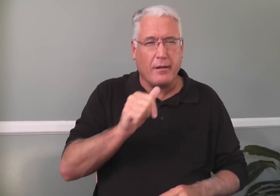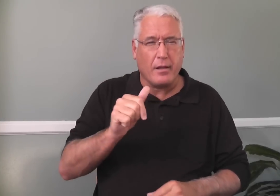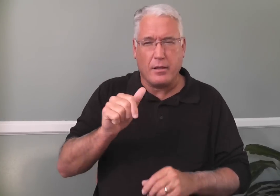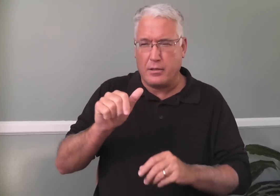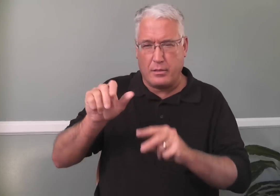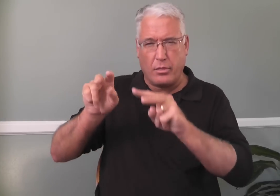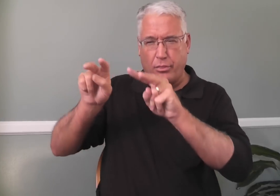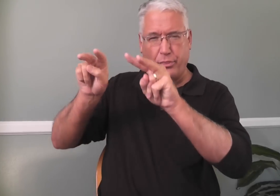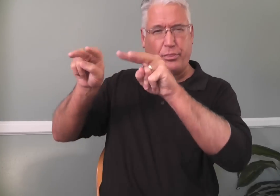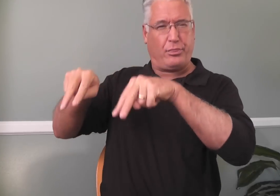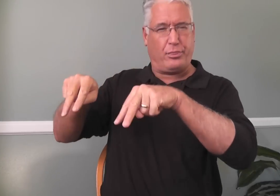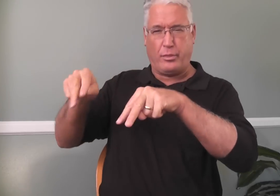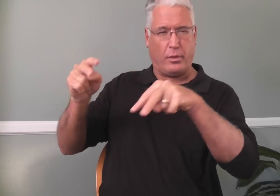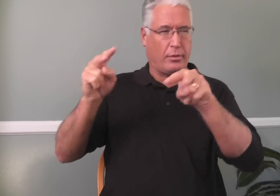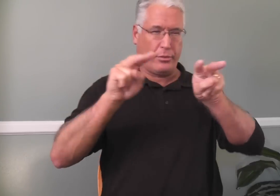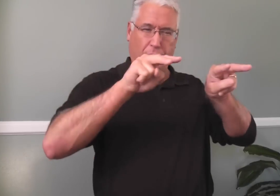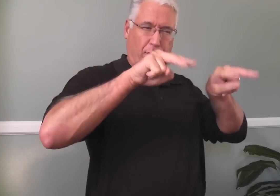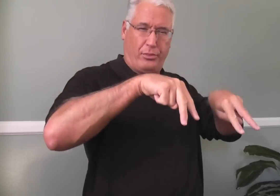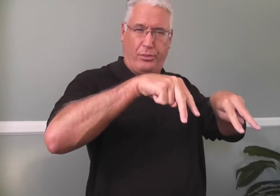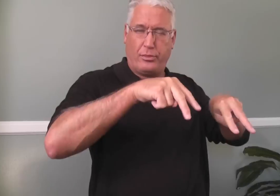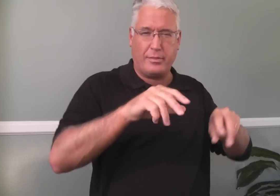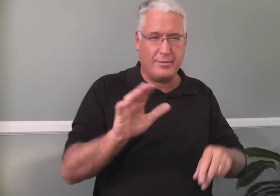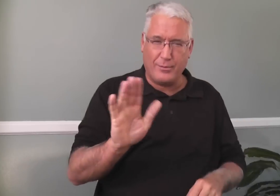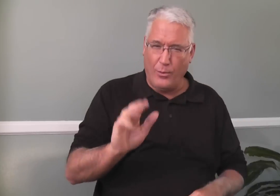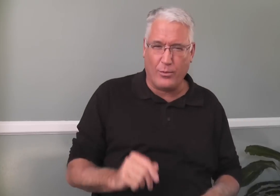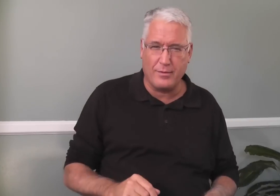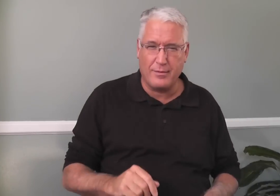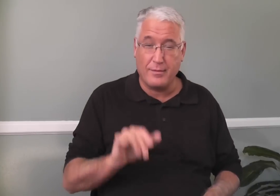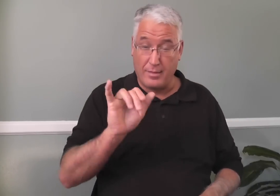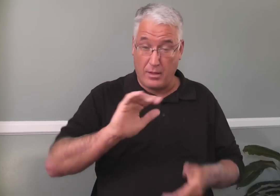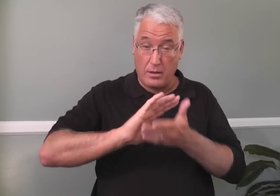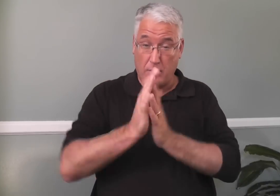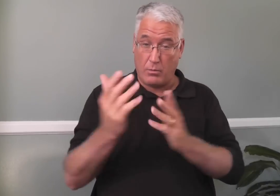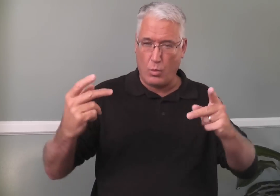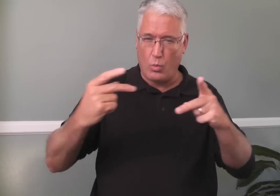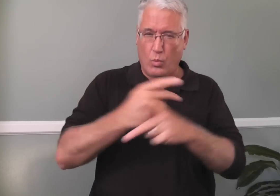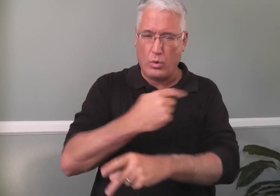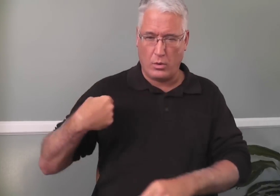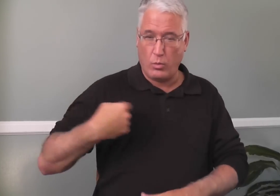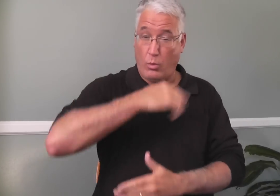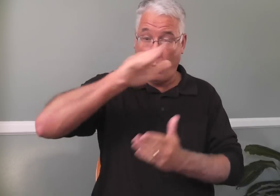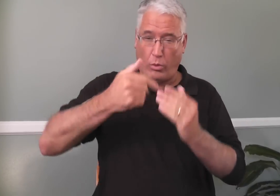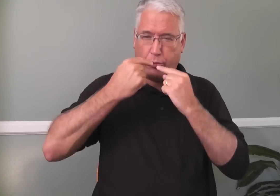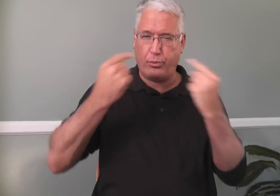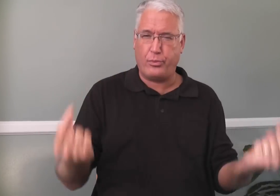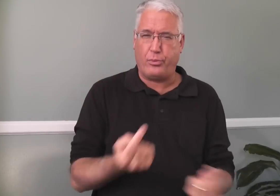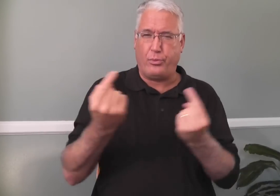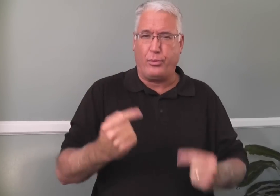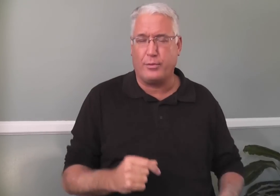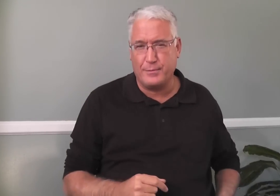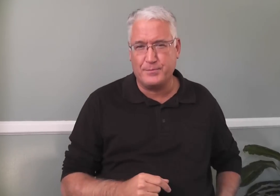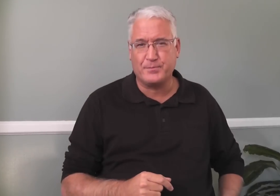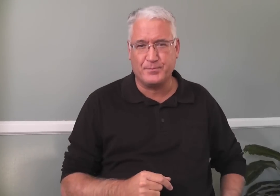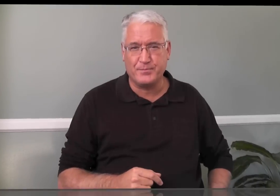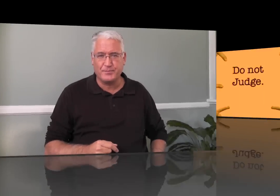our Lord, not looking down on one another. No, that just makes our situations